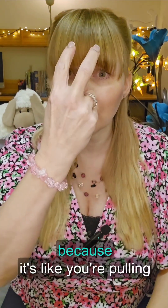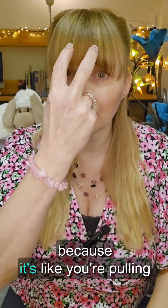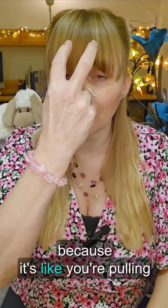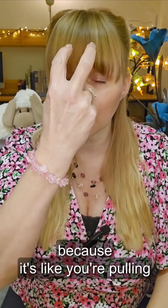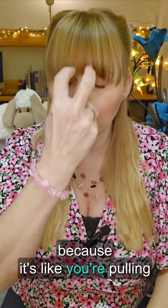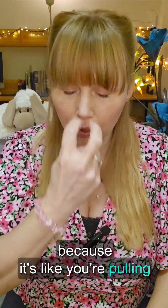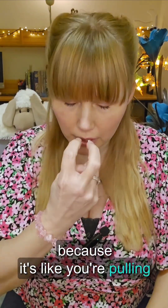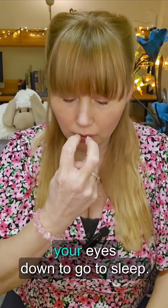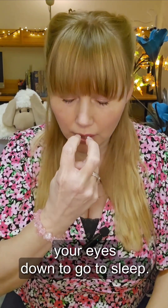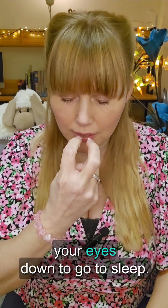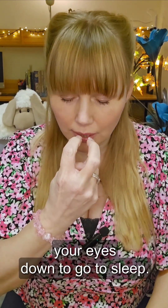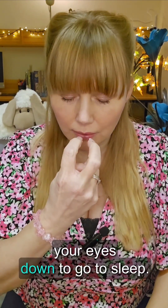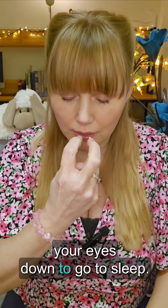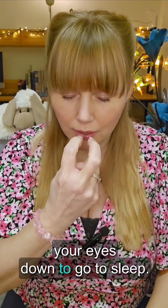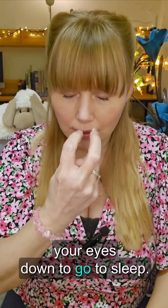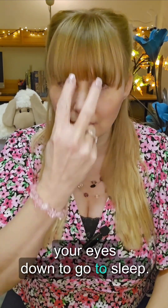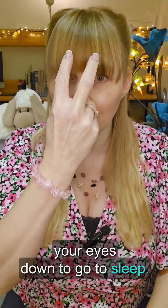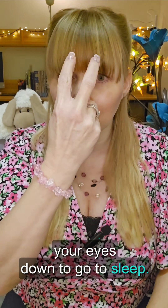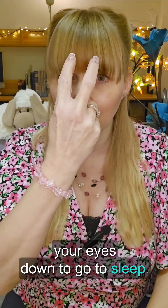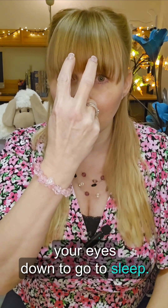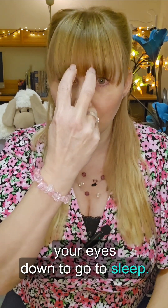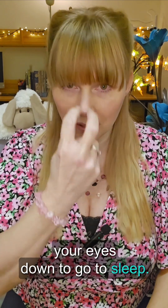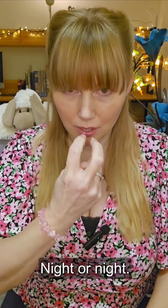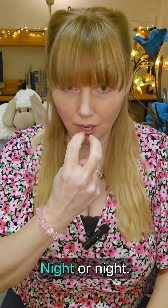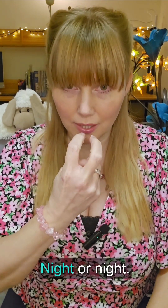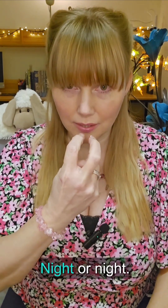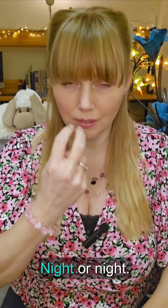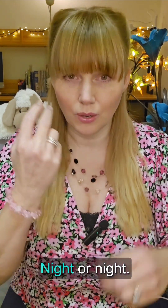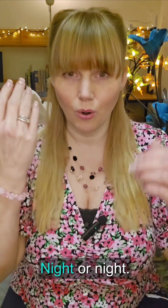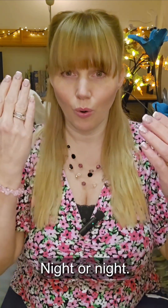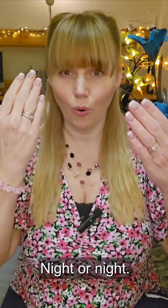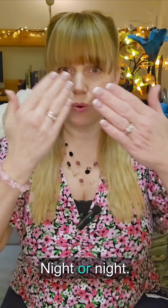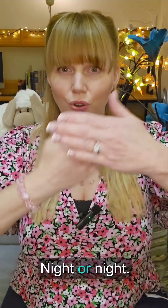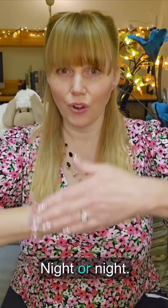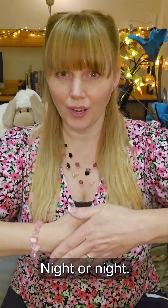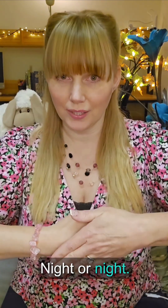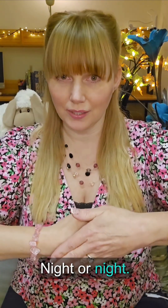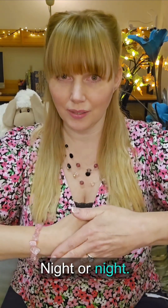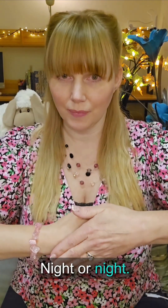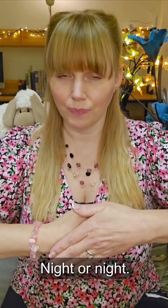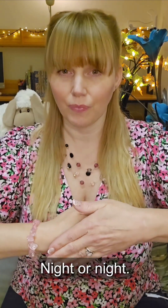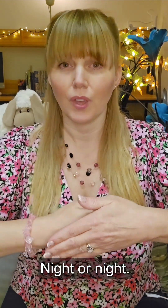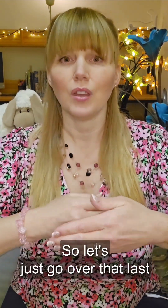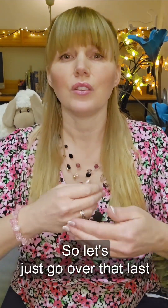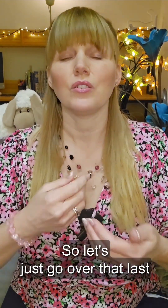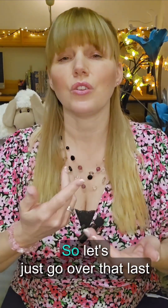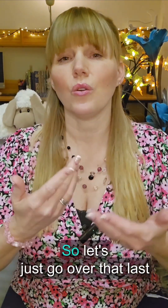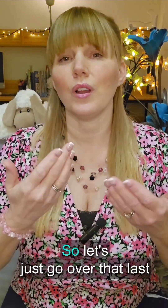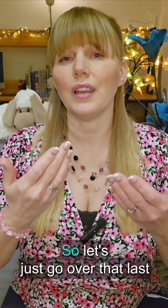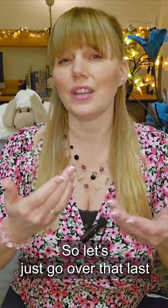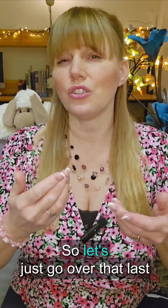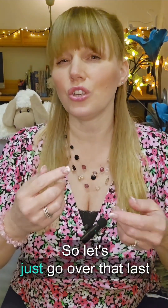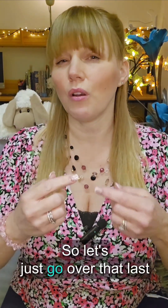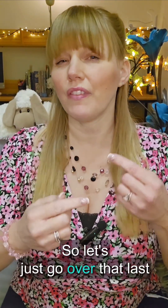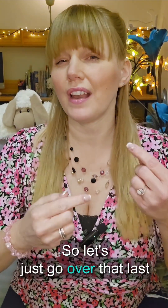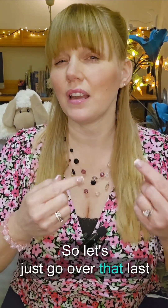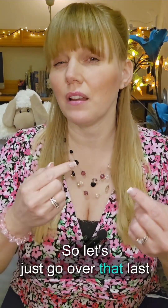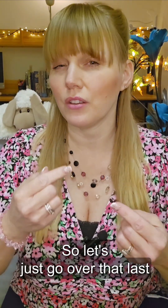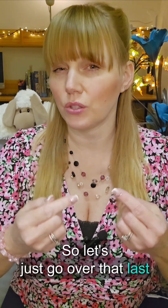it's like you're pulling your eyes down to go to sleep. Night or night. So let's just go over that last